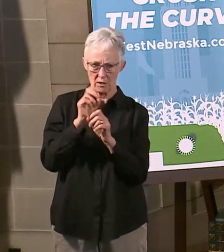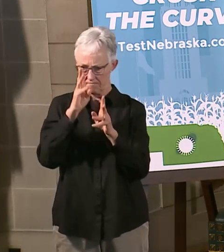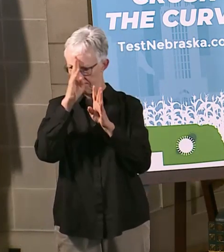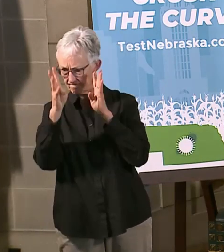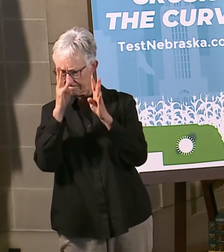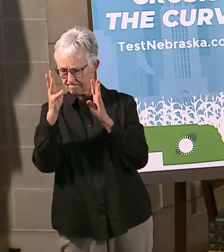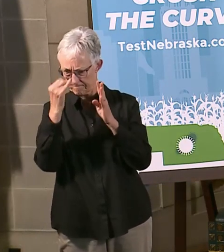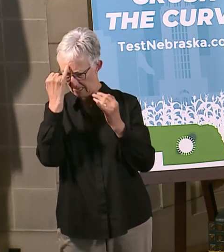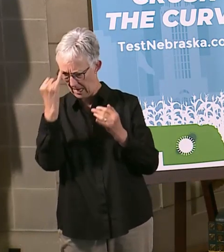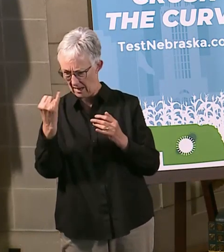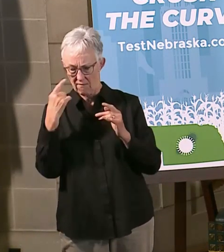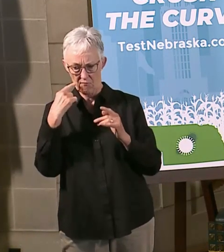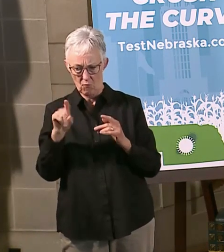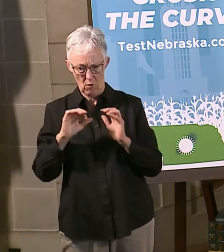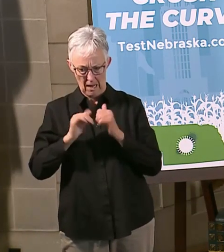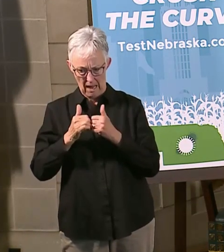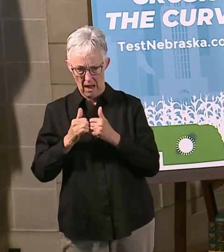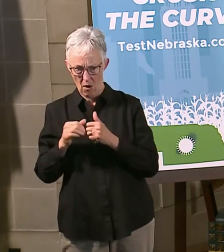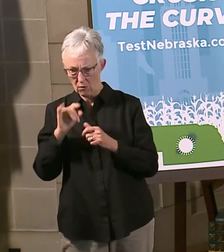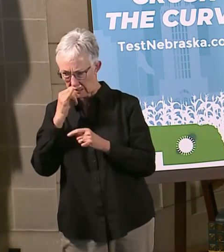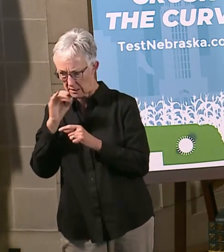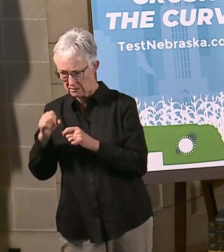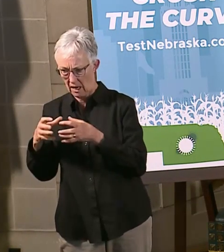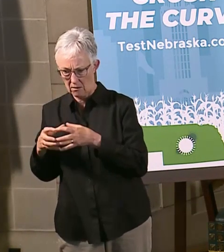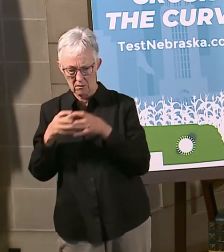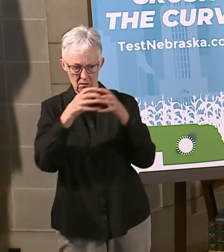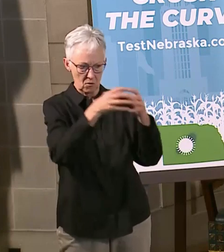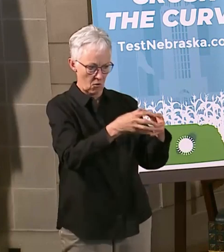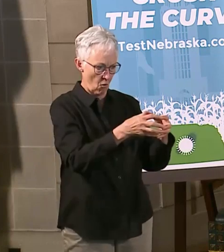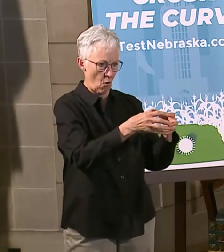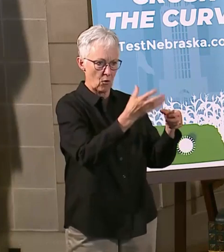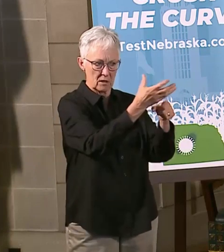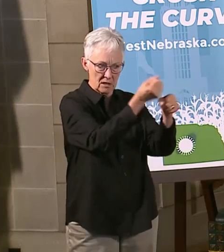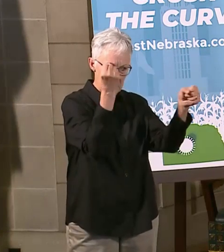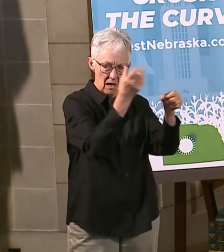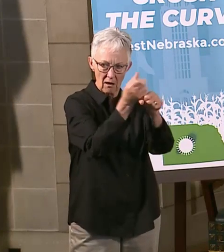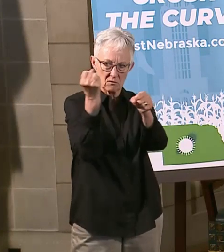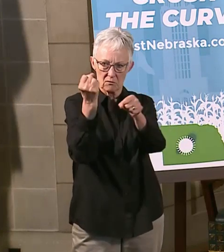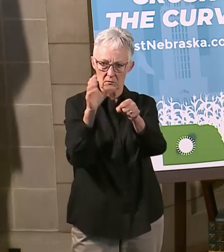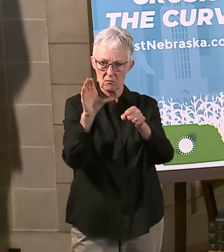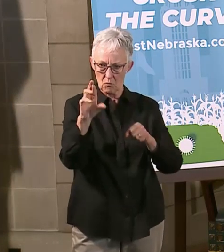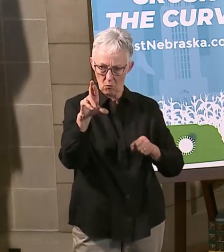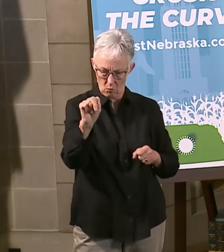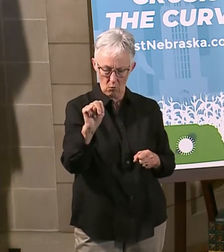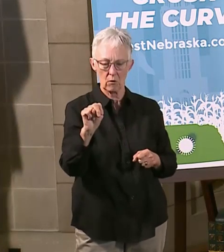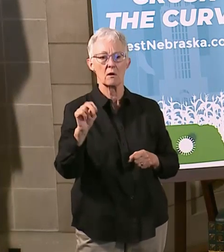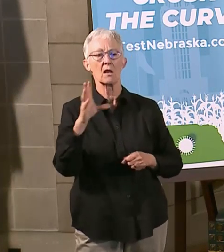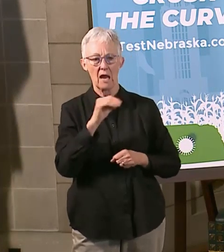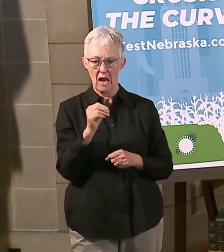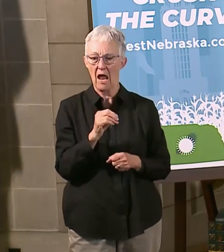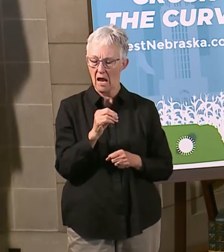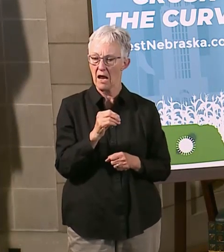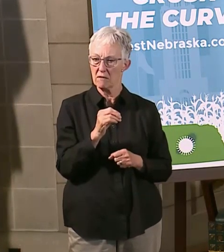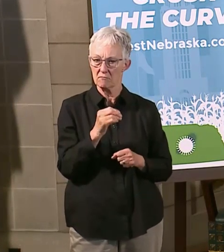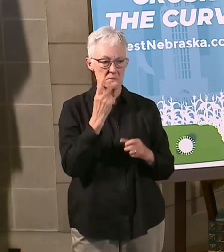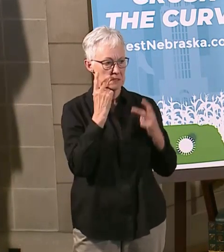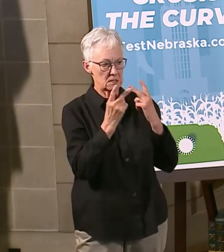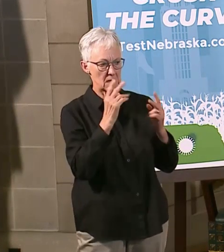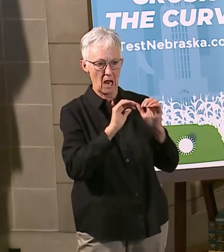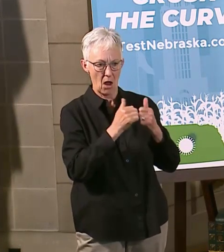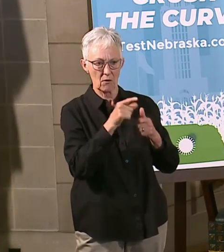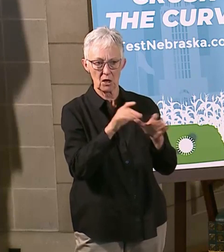in place for the safety of their workers. You know, last year when we went out and detasseled, the governor and I and some others did, and we had a